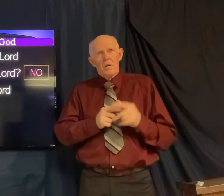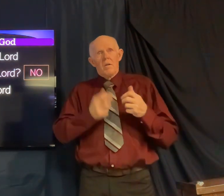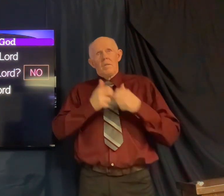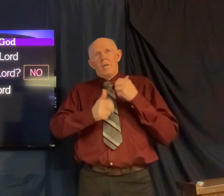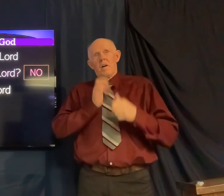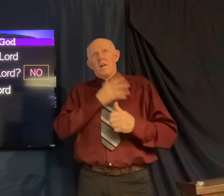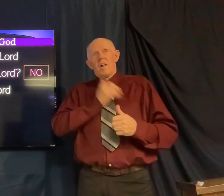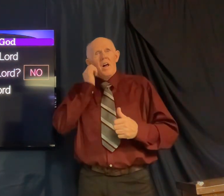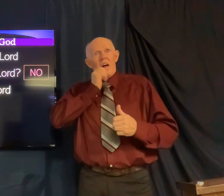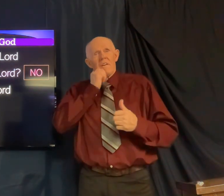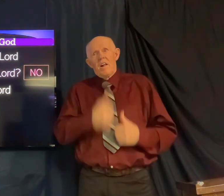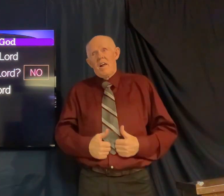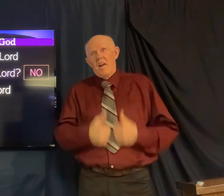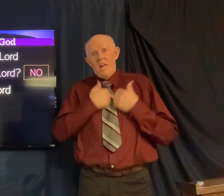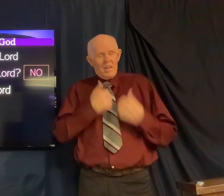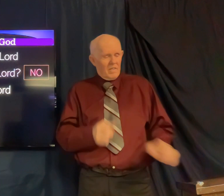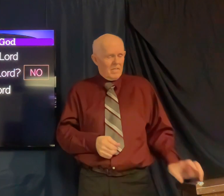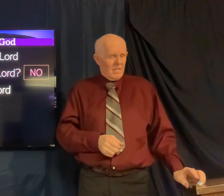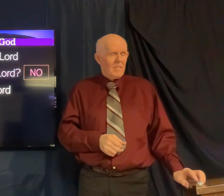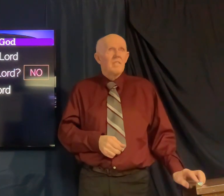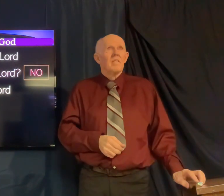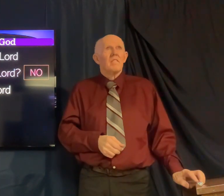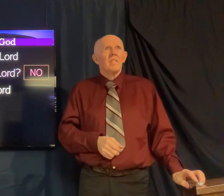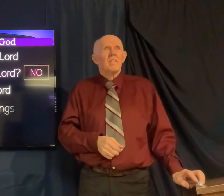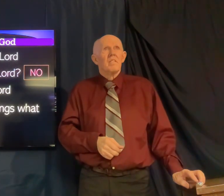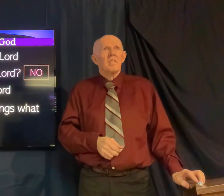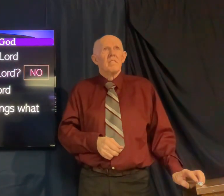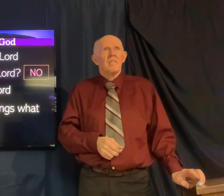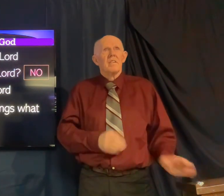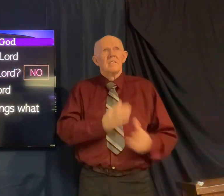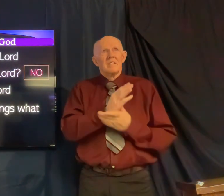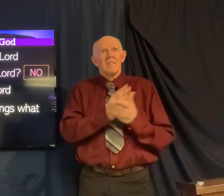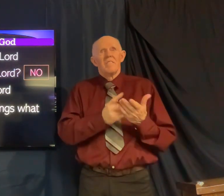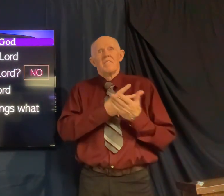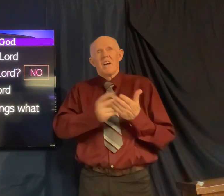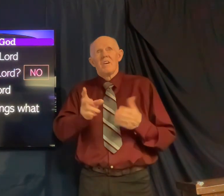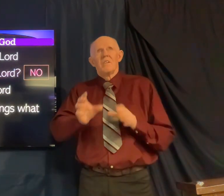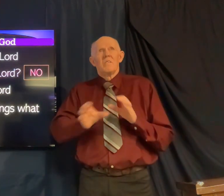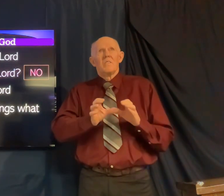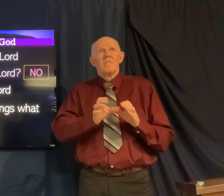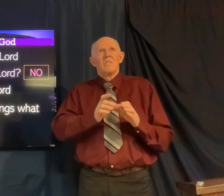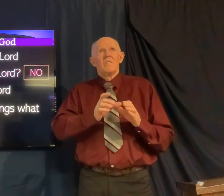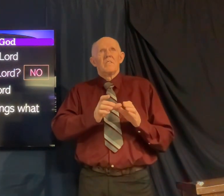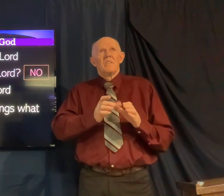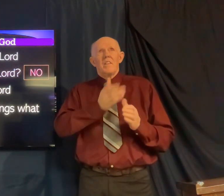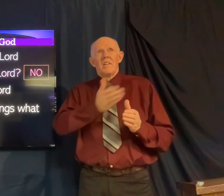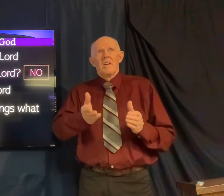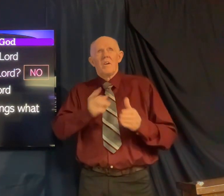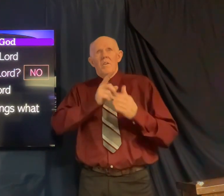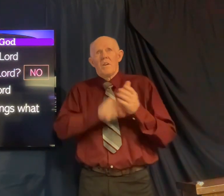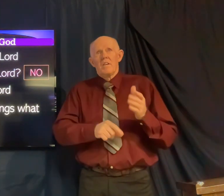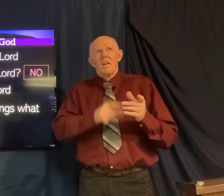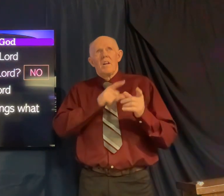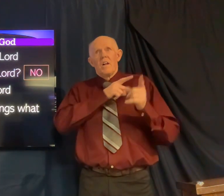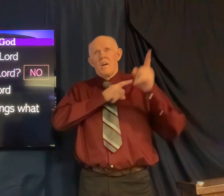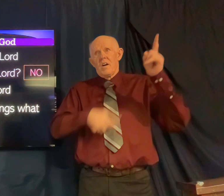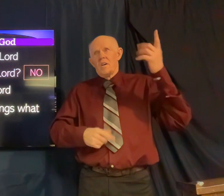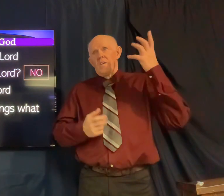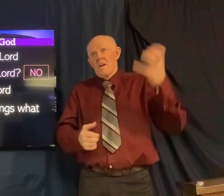love. We have problems every day in our life, but some people fail to do what the